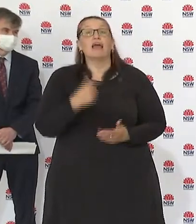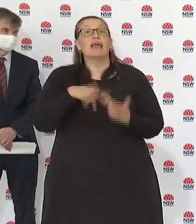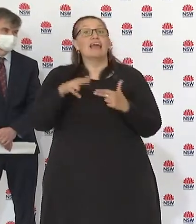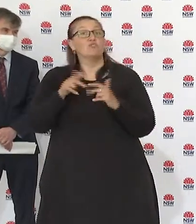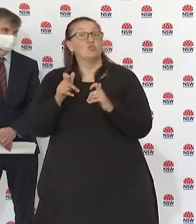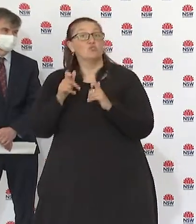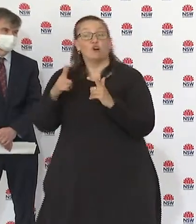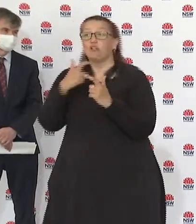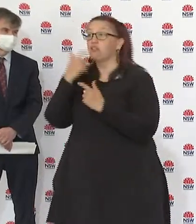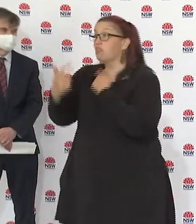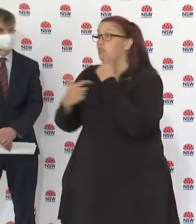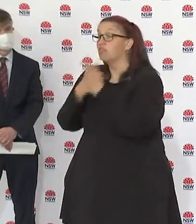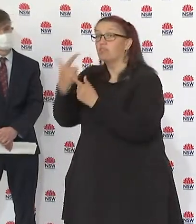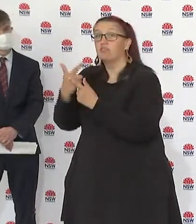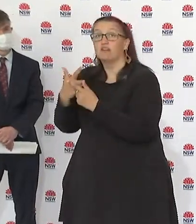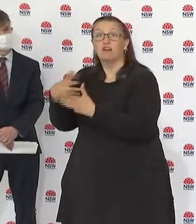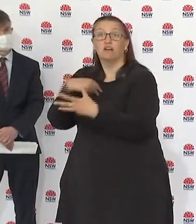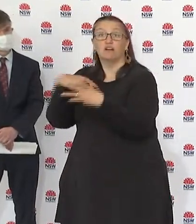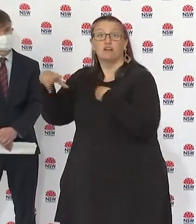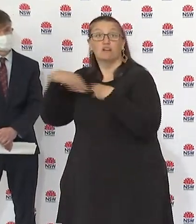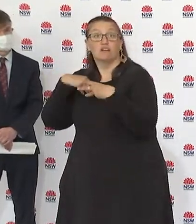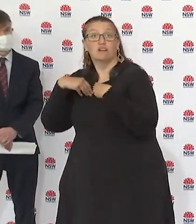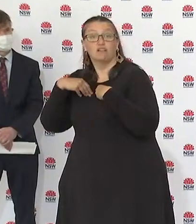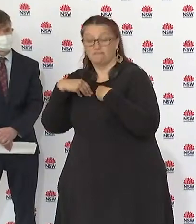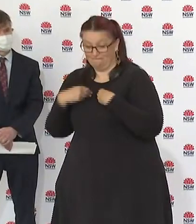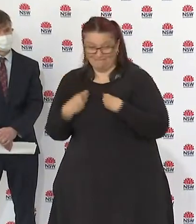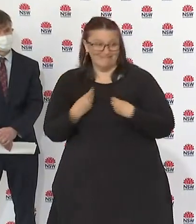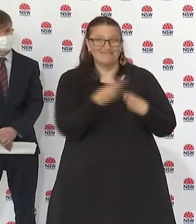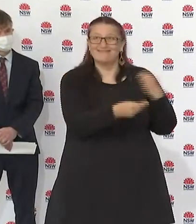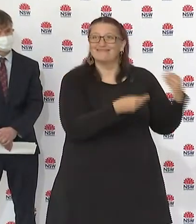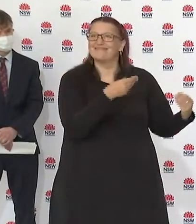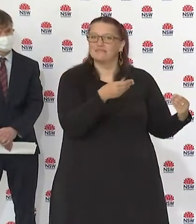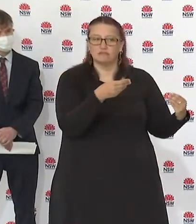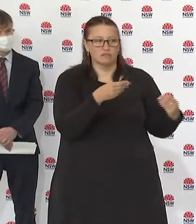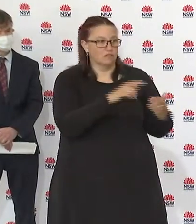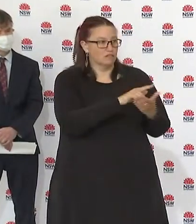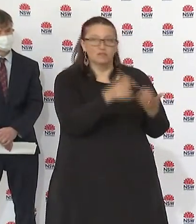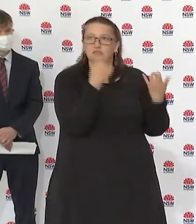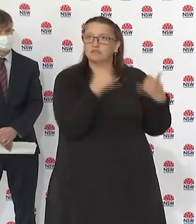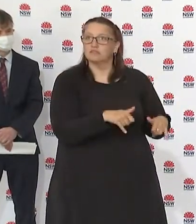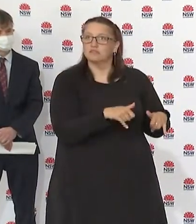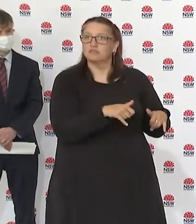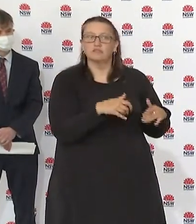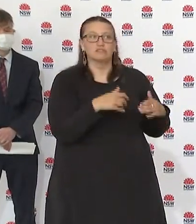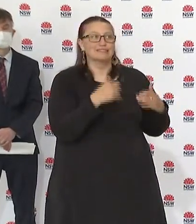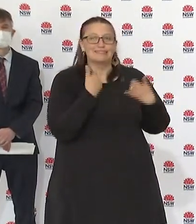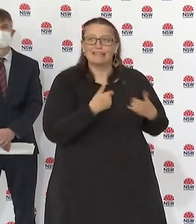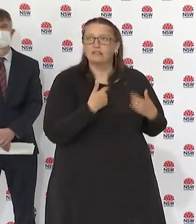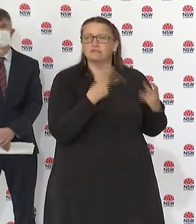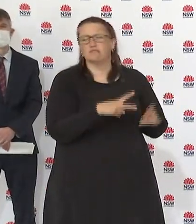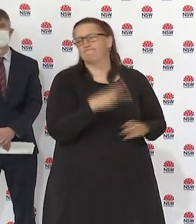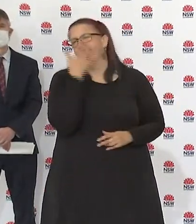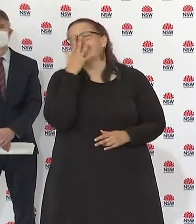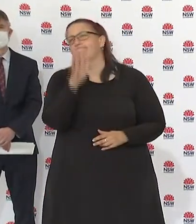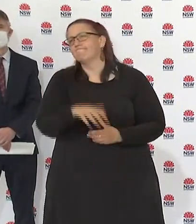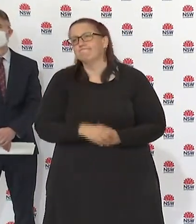those closest to you. And so I just ask everybody to consider their behaviour and their actions in view of that. Premier,